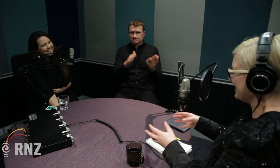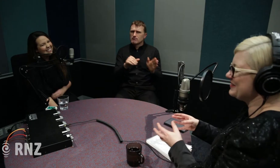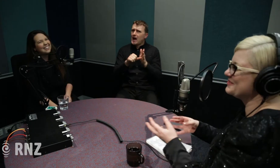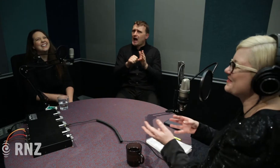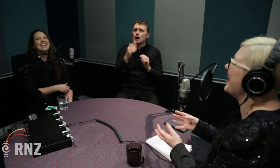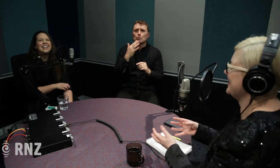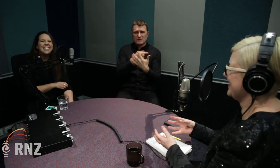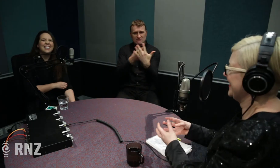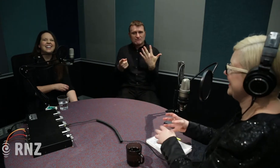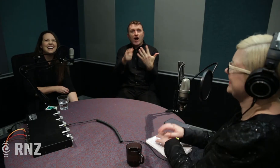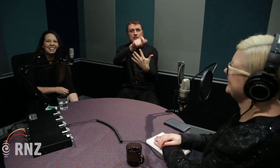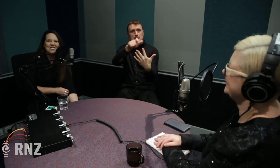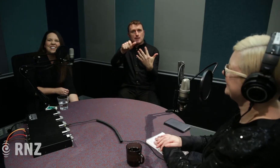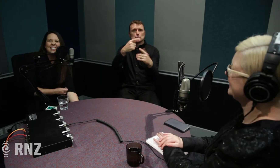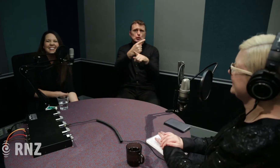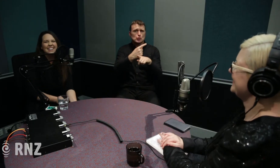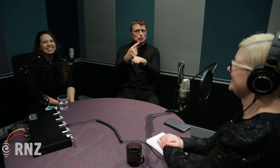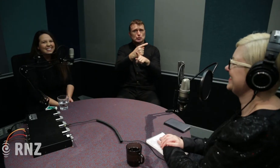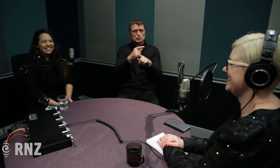another. How do you do that?